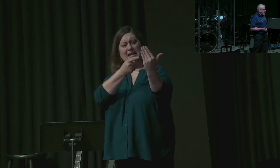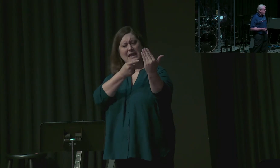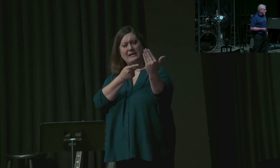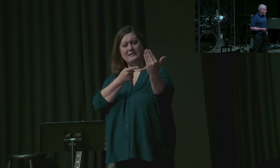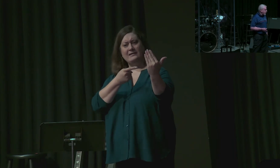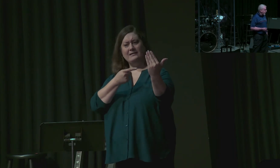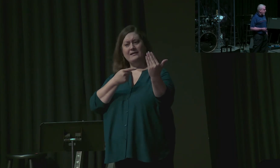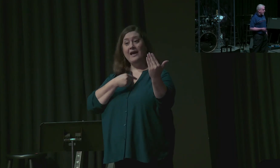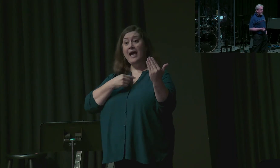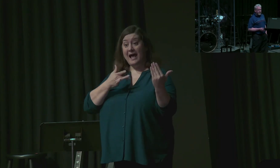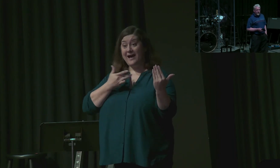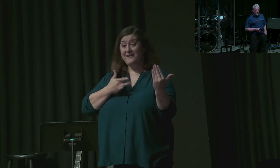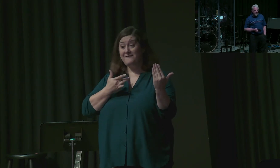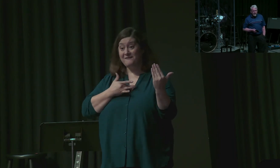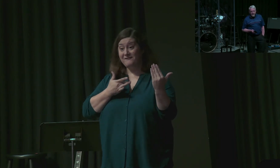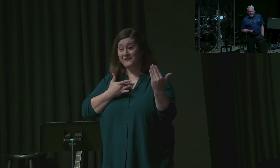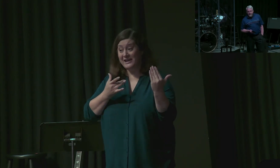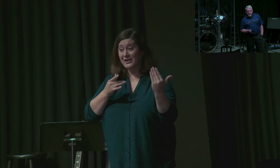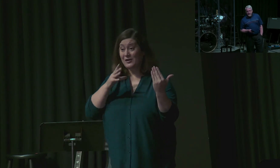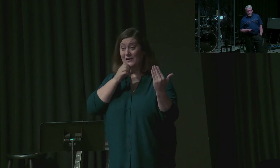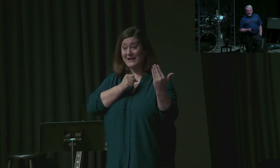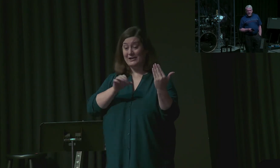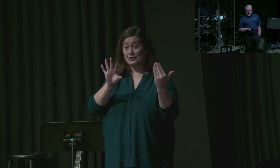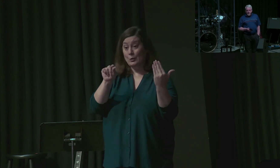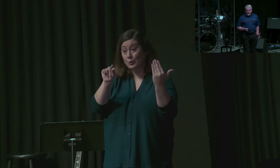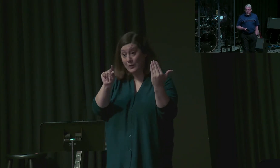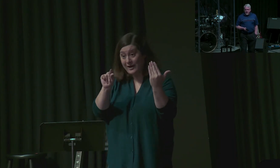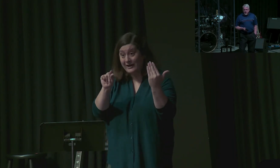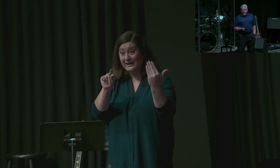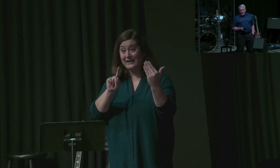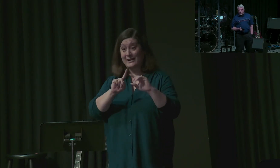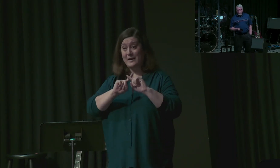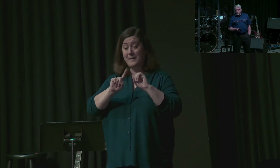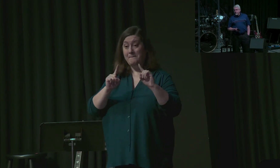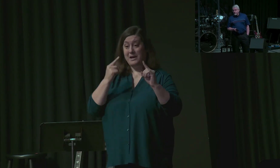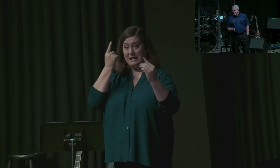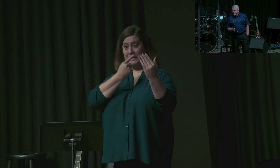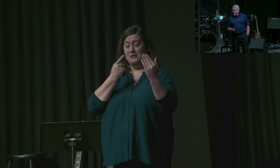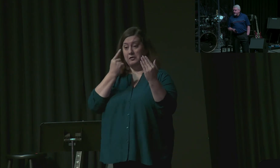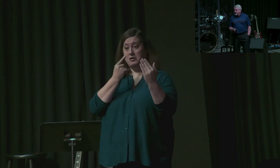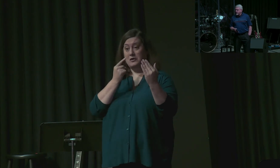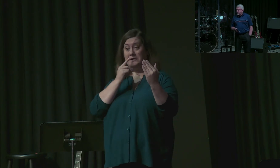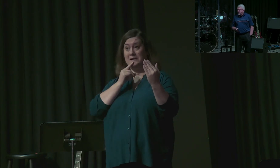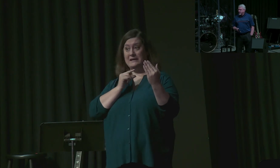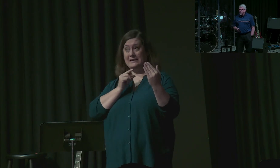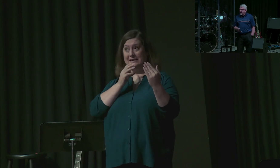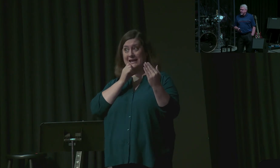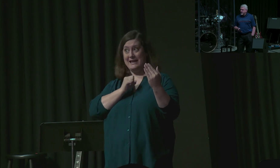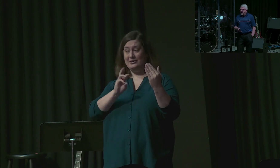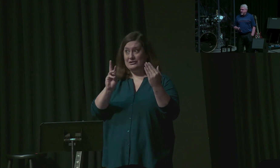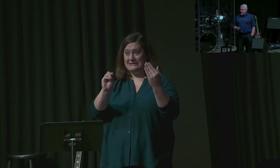through 20-year-old eyes. Now, maybe I need help, but